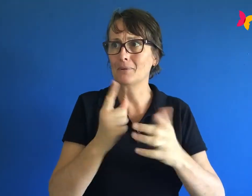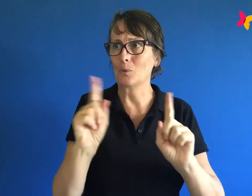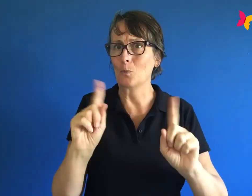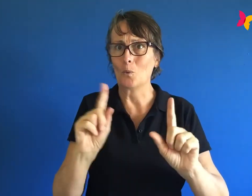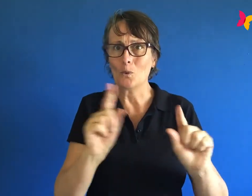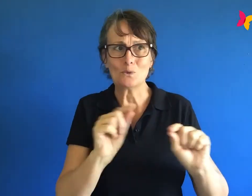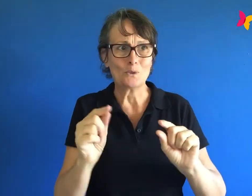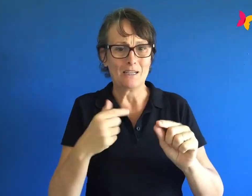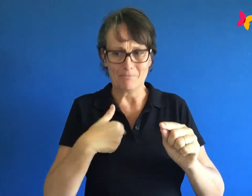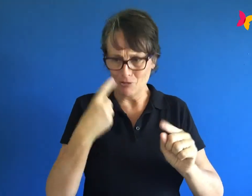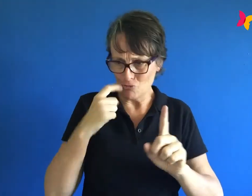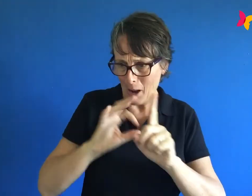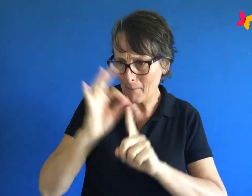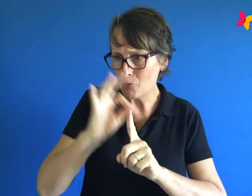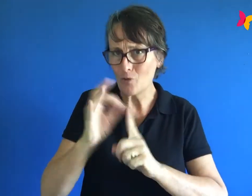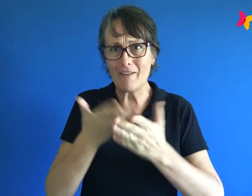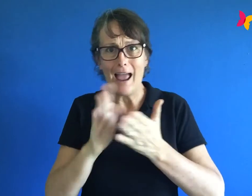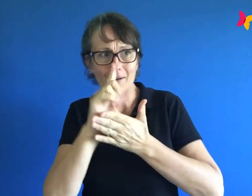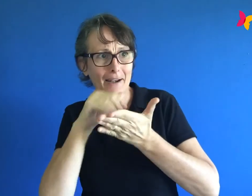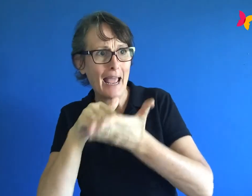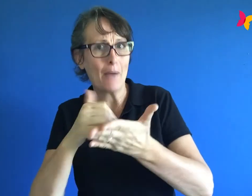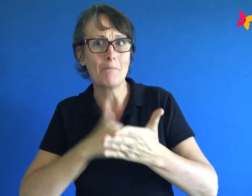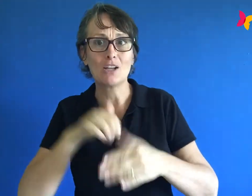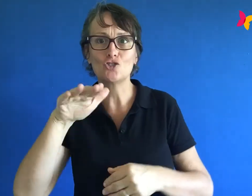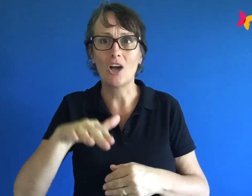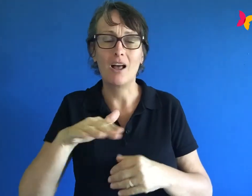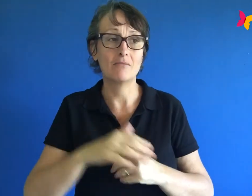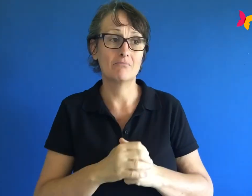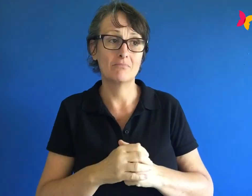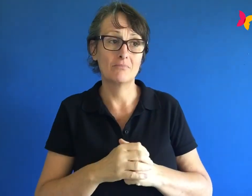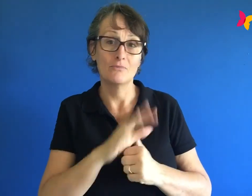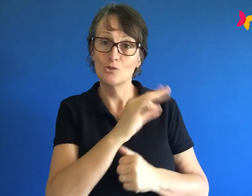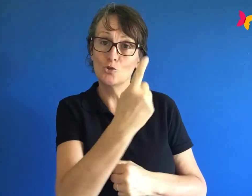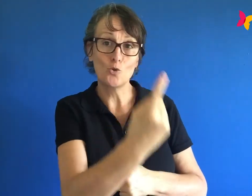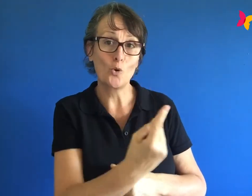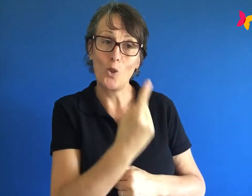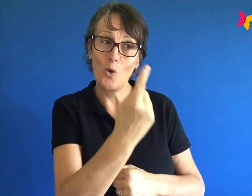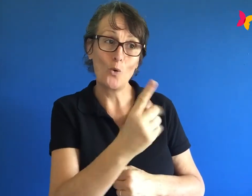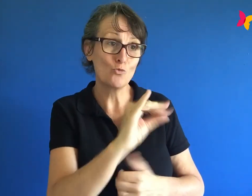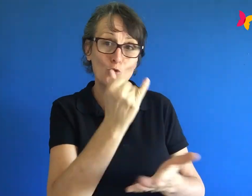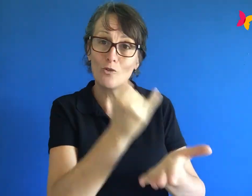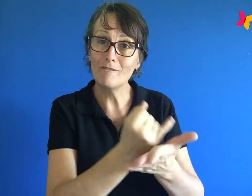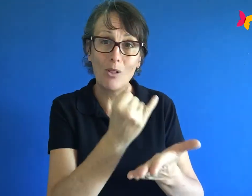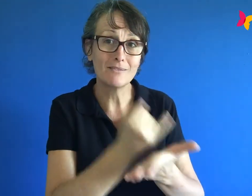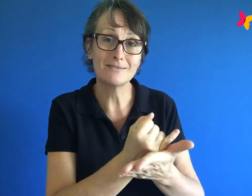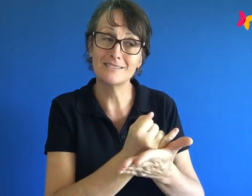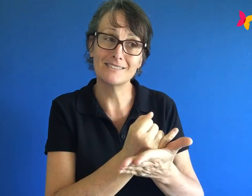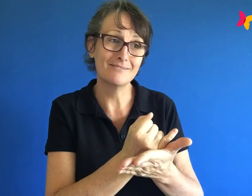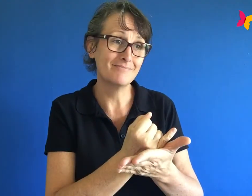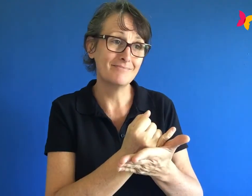could they do differently, that it's not their fault and that they're not alone.